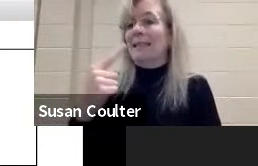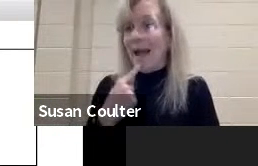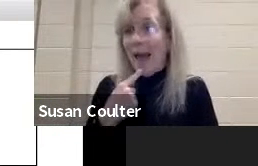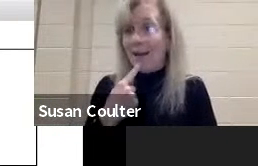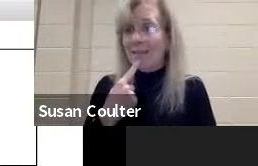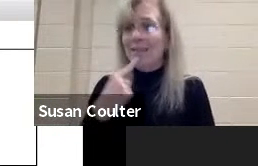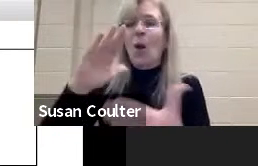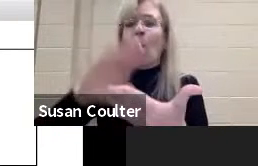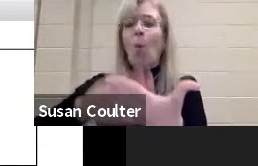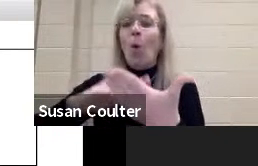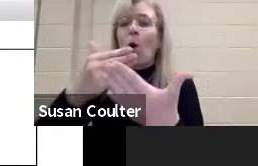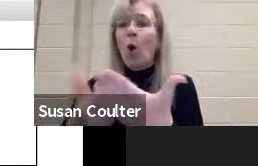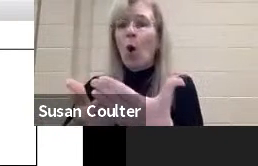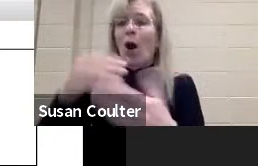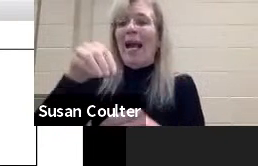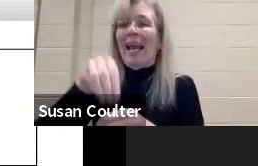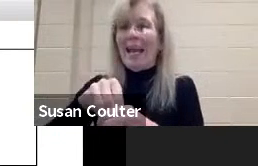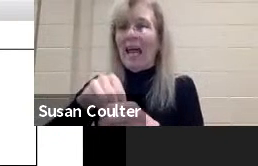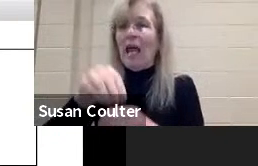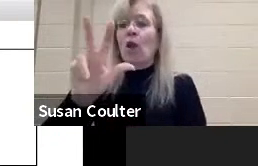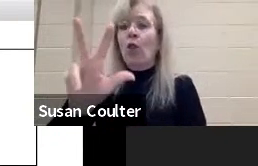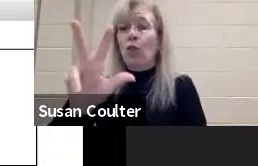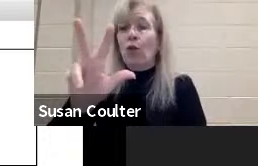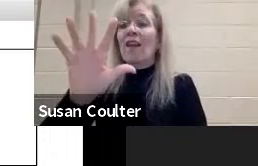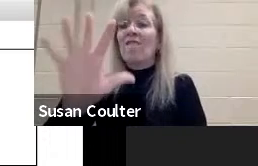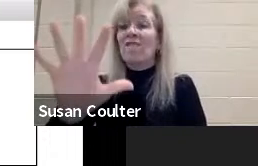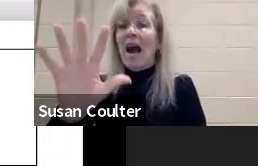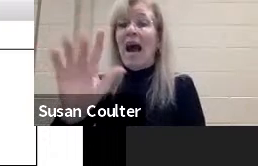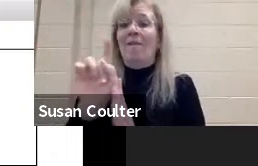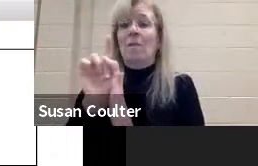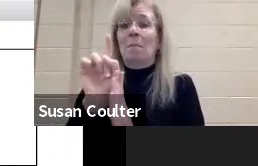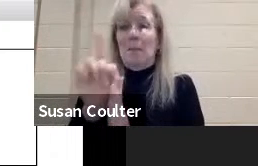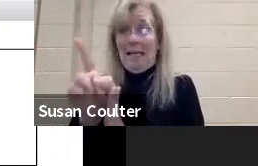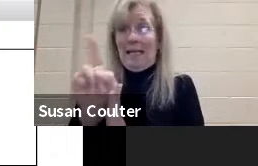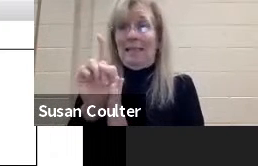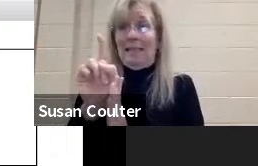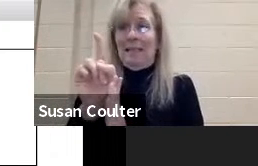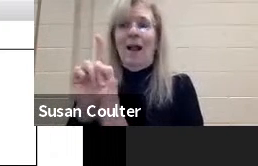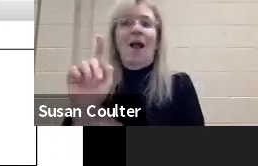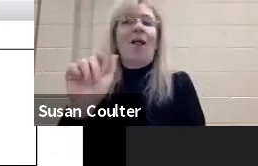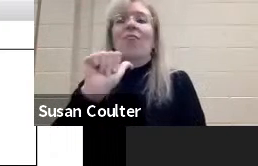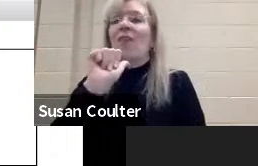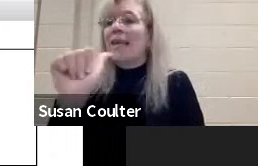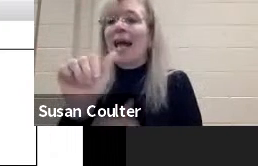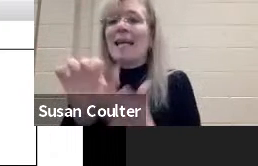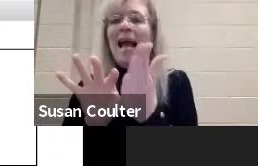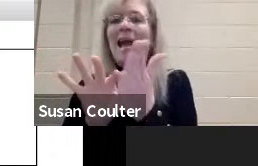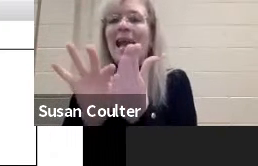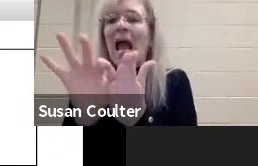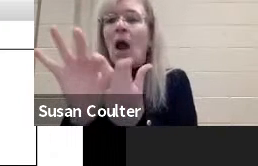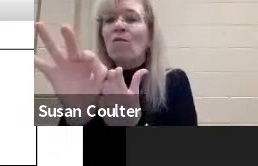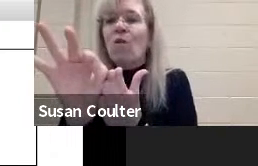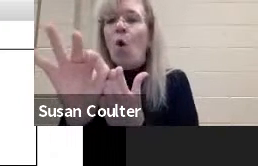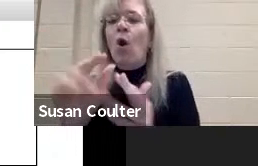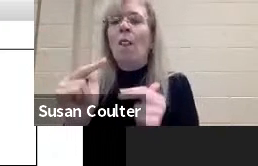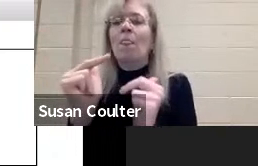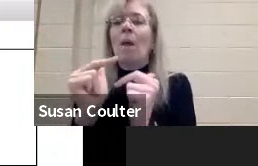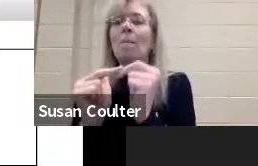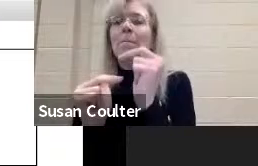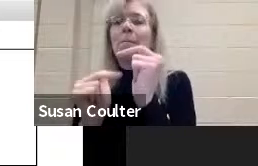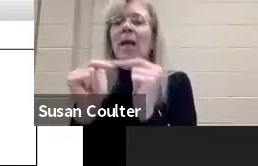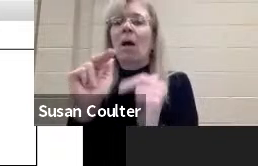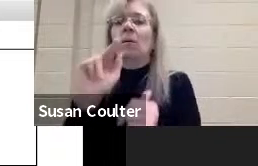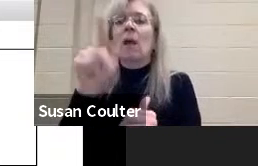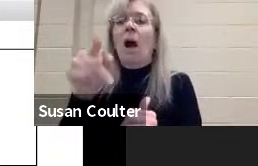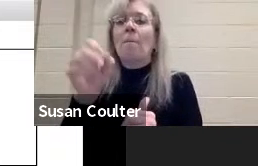recipe says we'll cook in 35 minutes, that doesn't count for